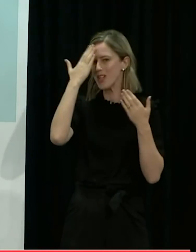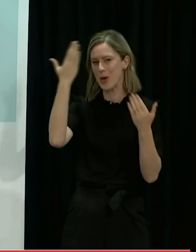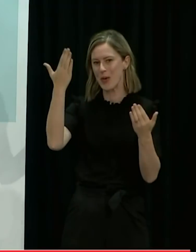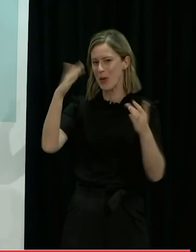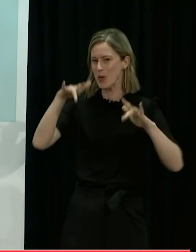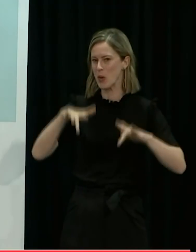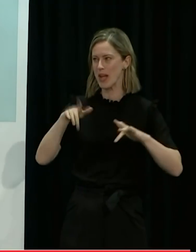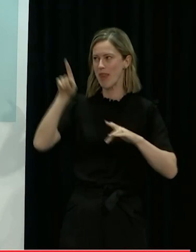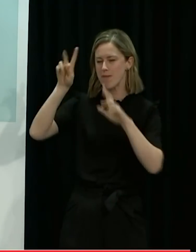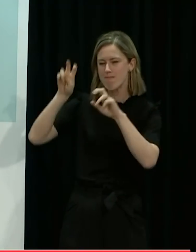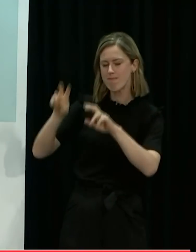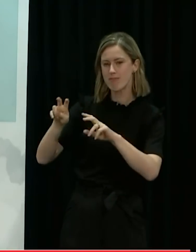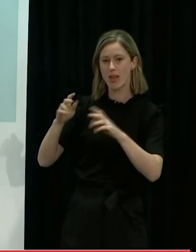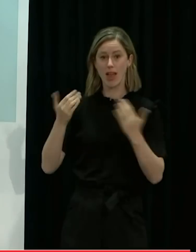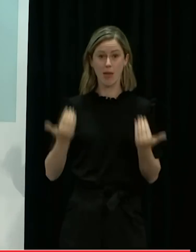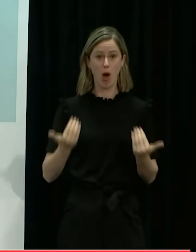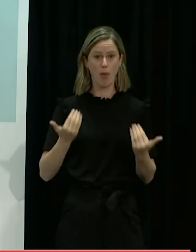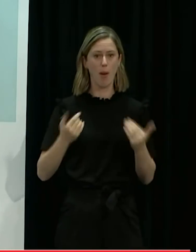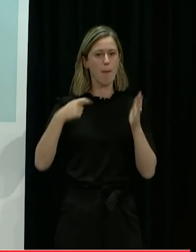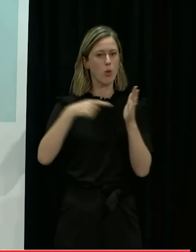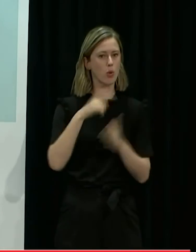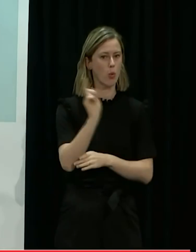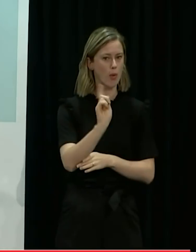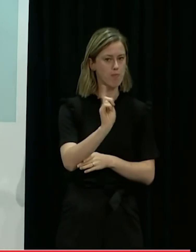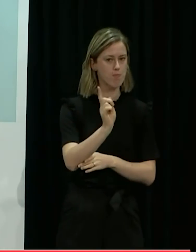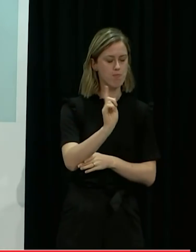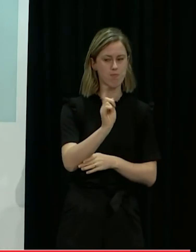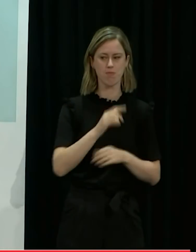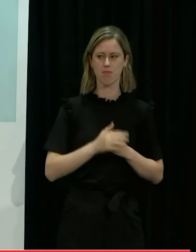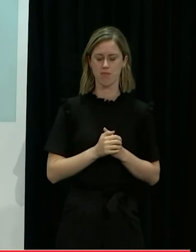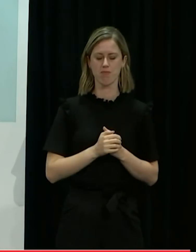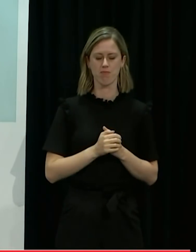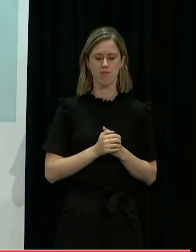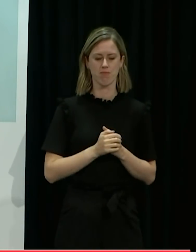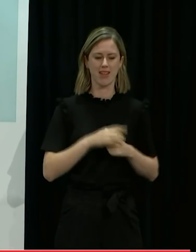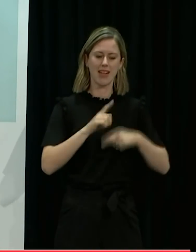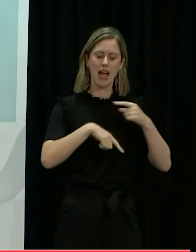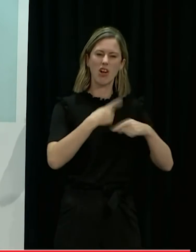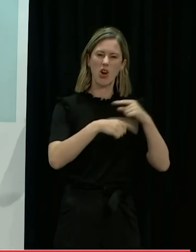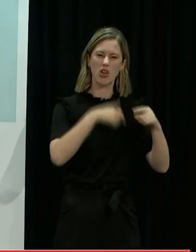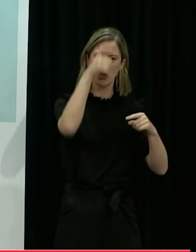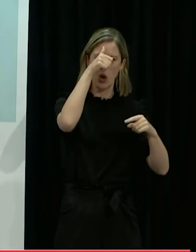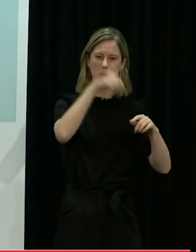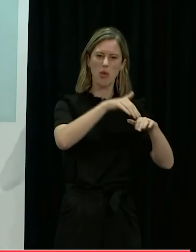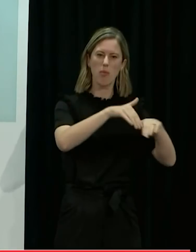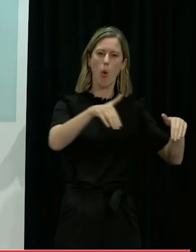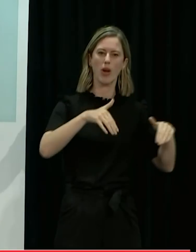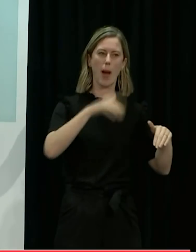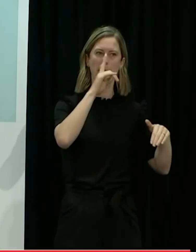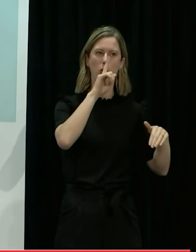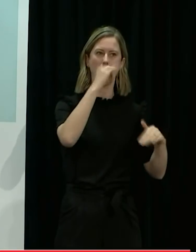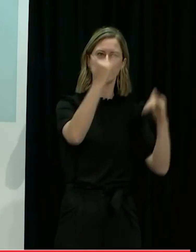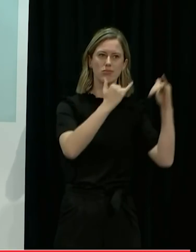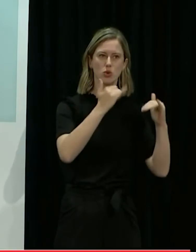know yet. So the most important thing we can do is, firstly, use our border system to try and stop cases from entering